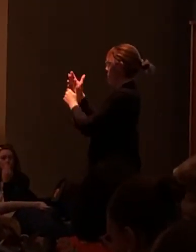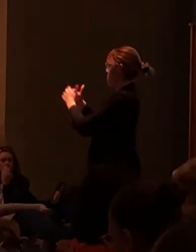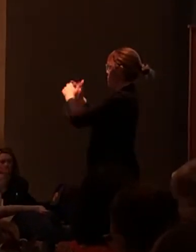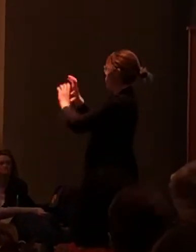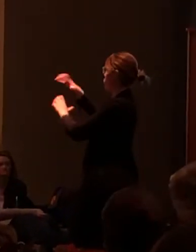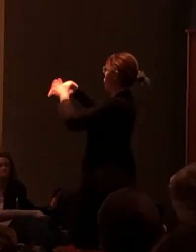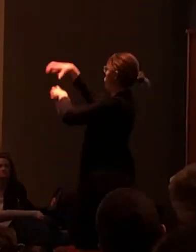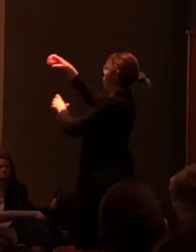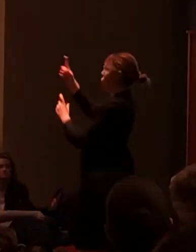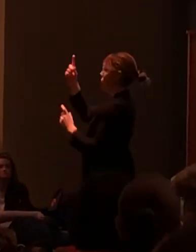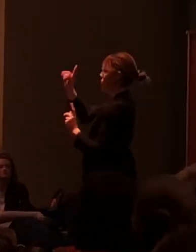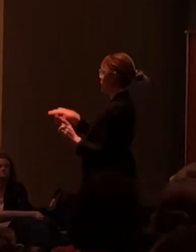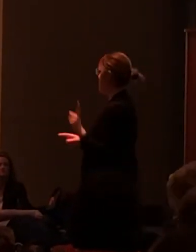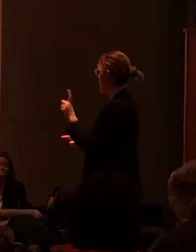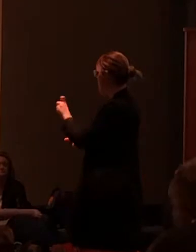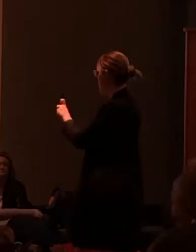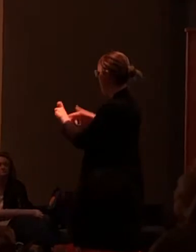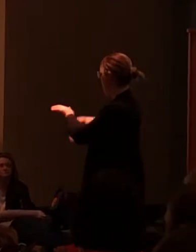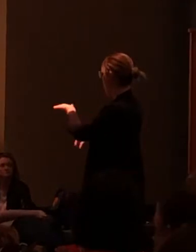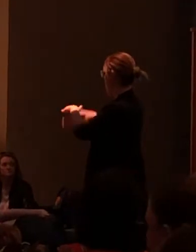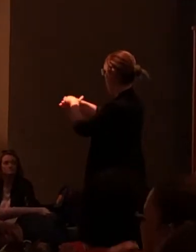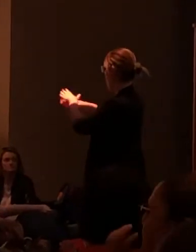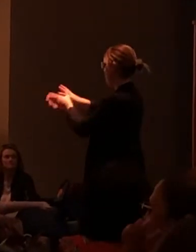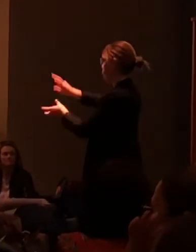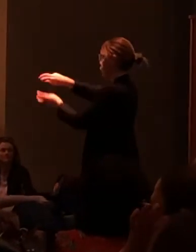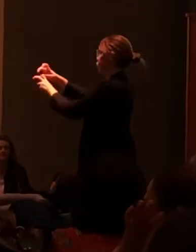child that goes over and it's like,